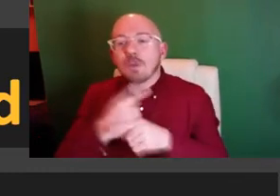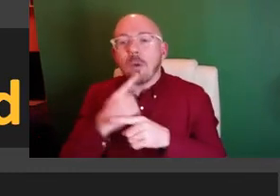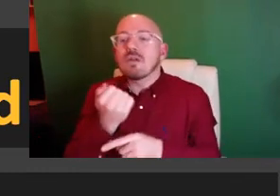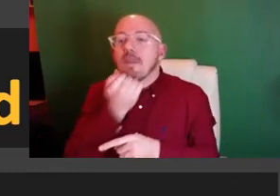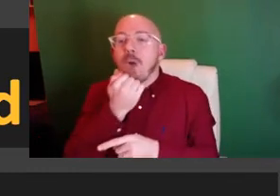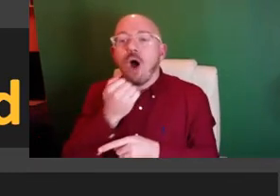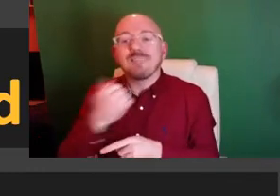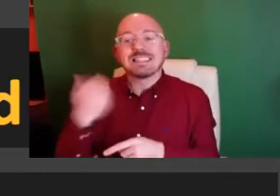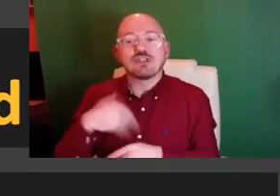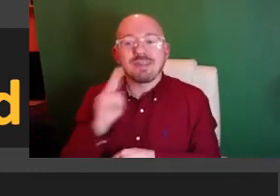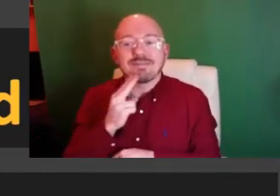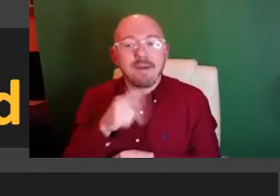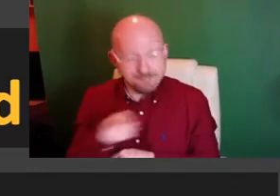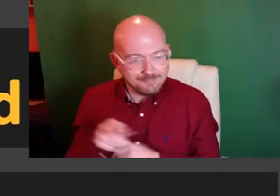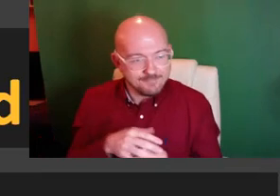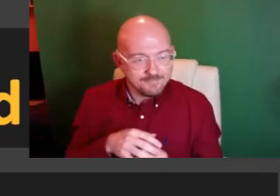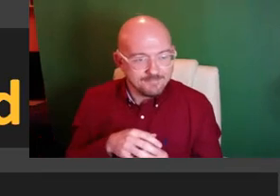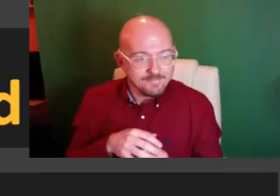or the council has to provide that.